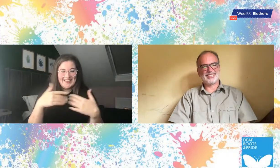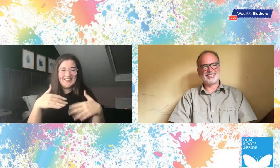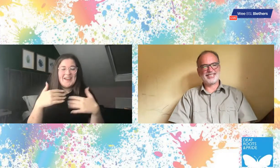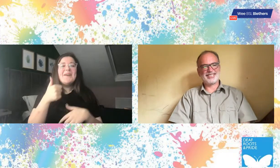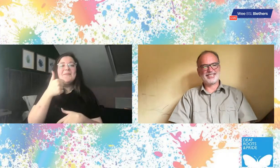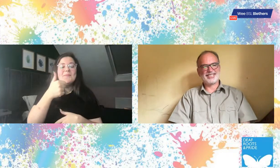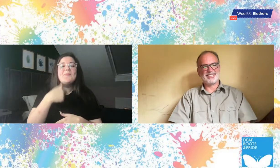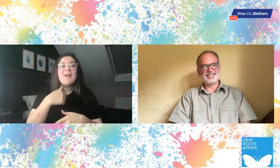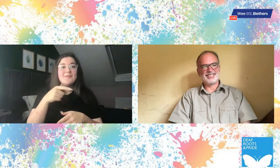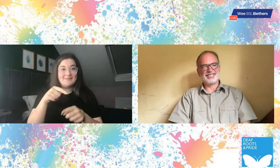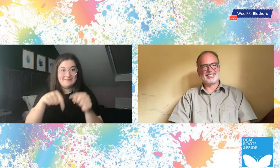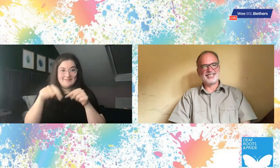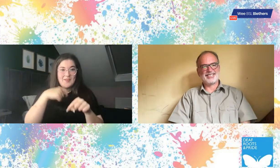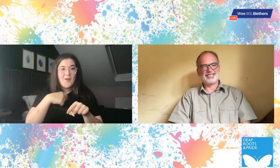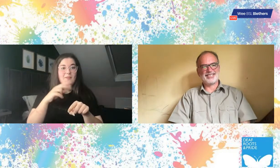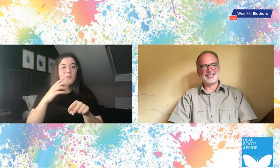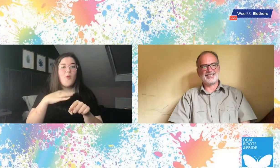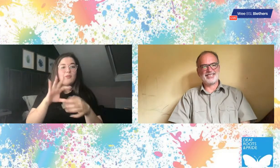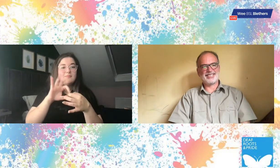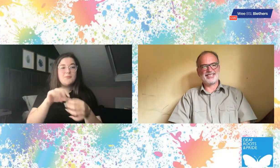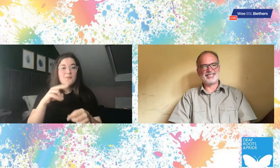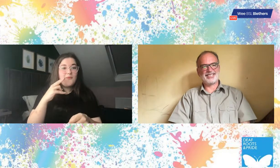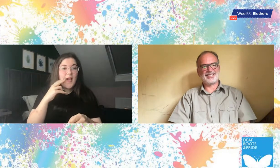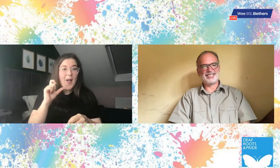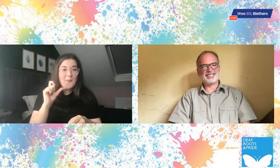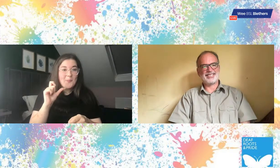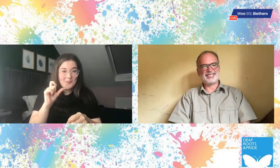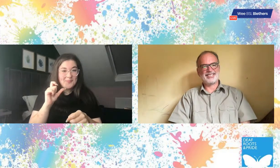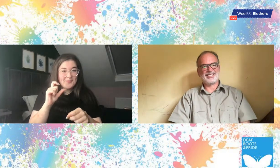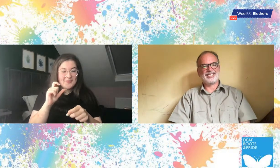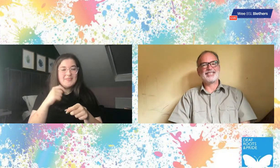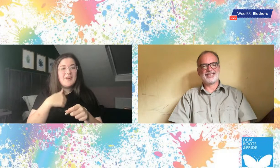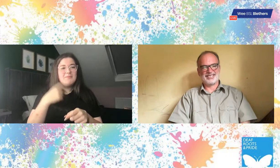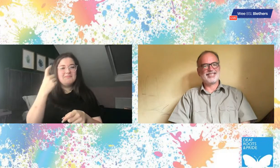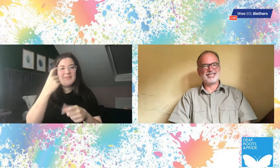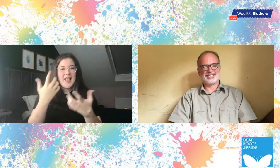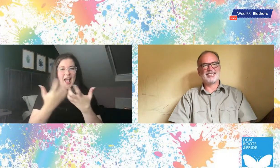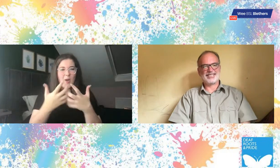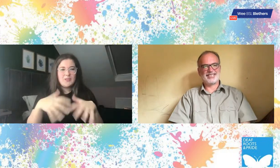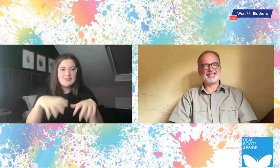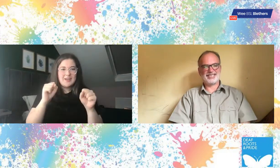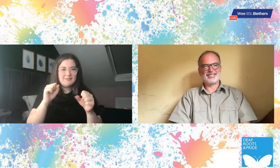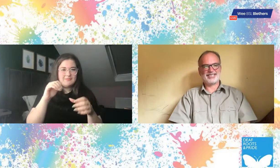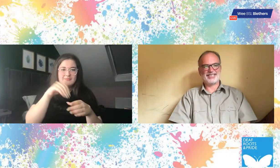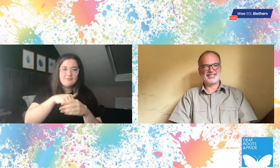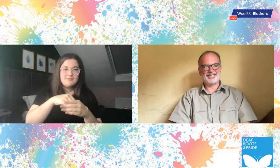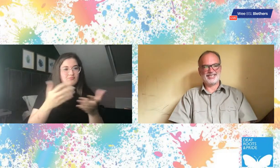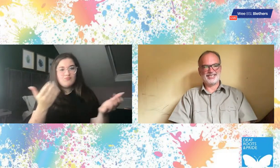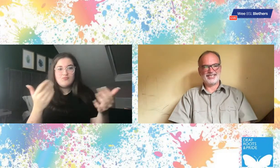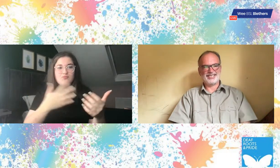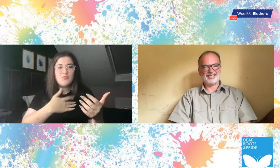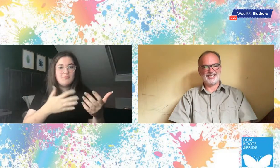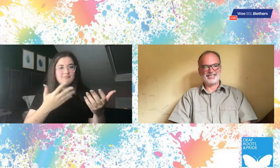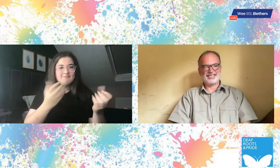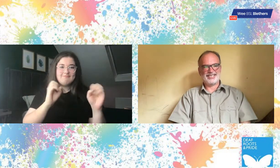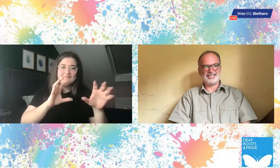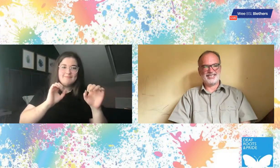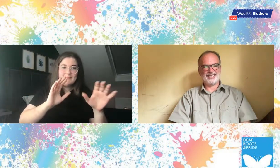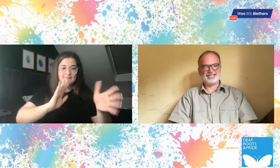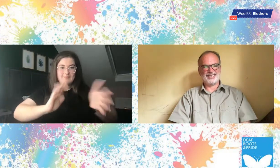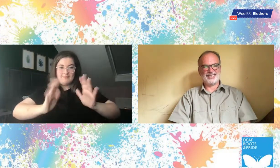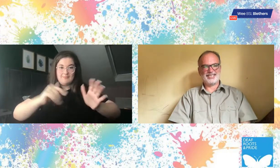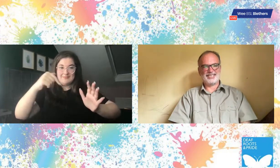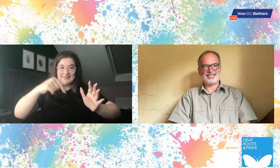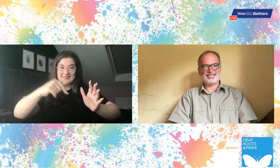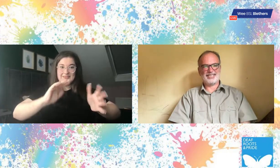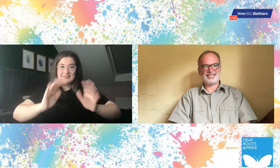experiences were golden. Yeah. that's so sweet. I bet you have so many stories. So what I want to ask